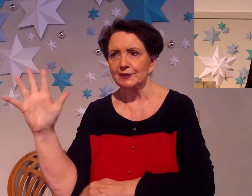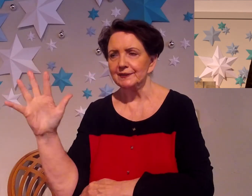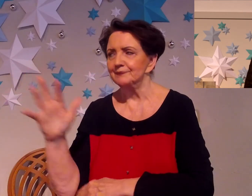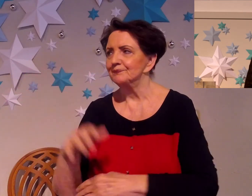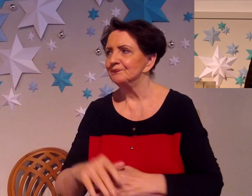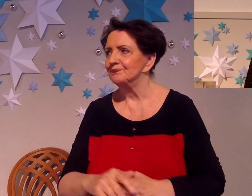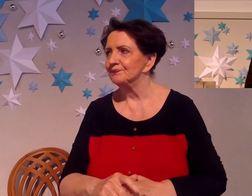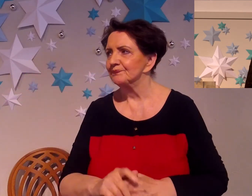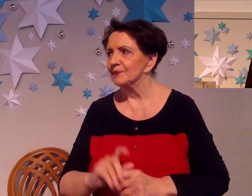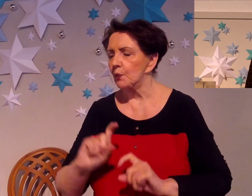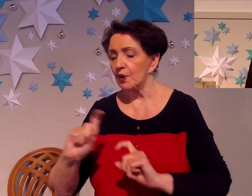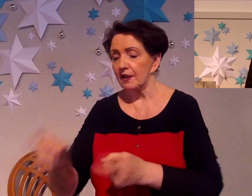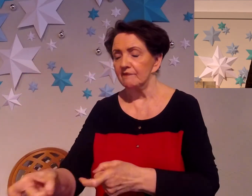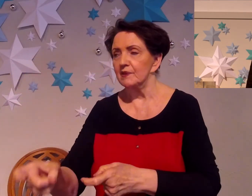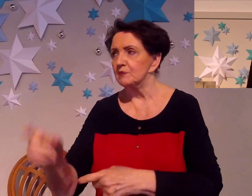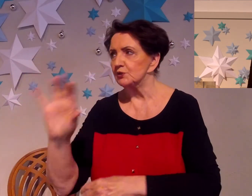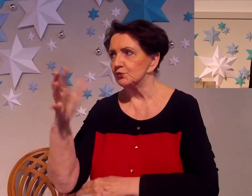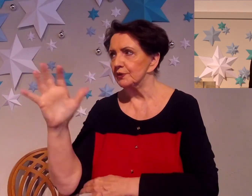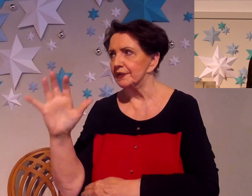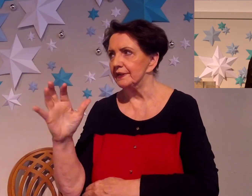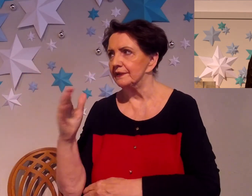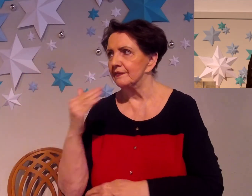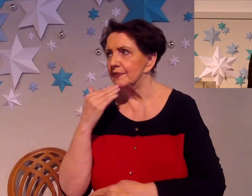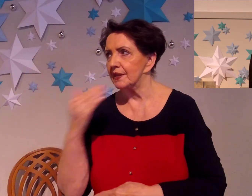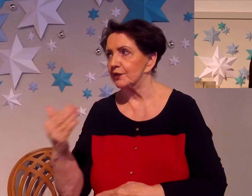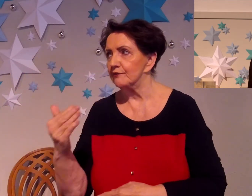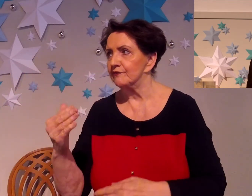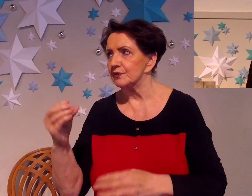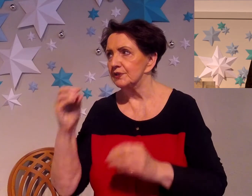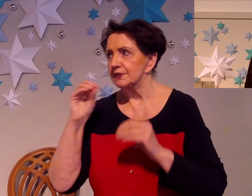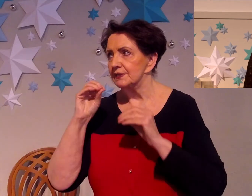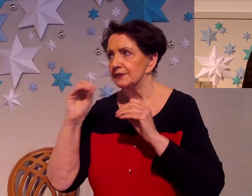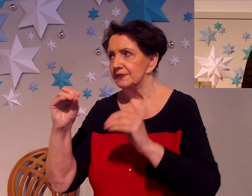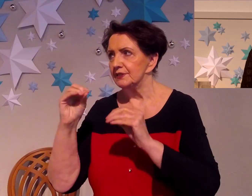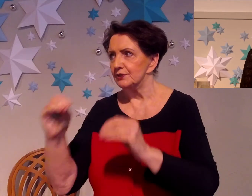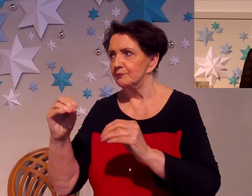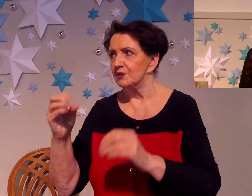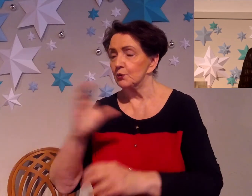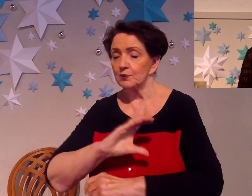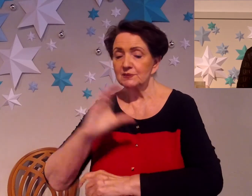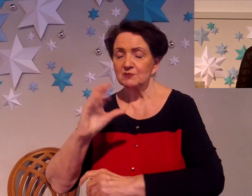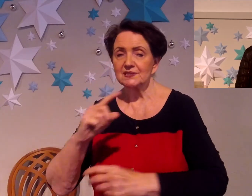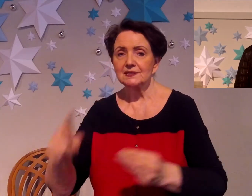tree. And thank you for teaching me that Christmas is about family.